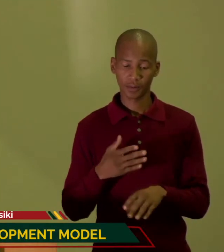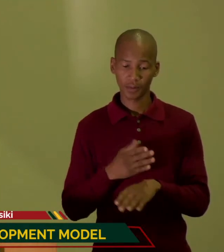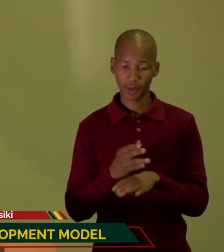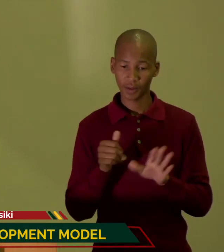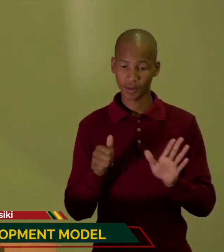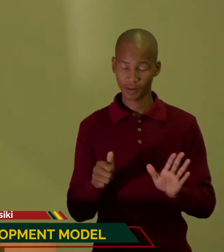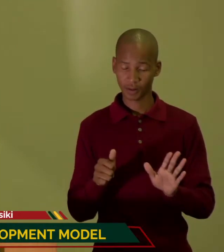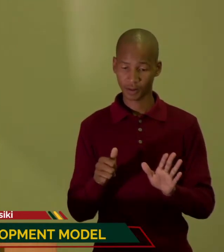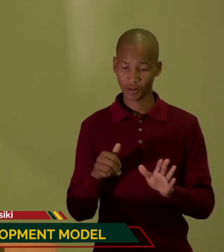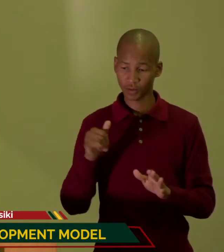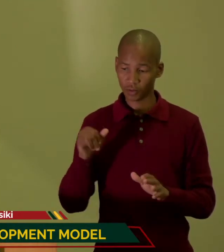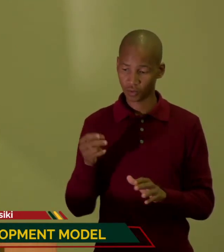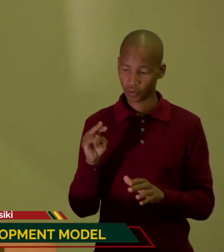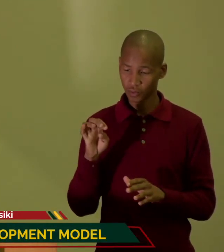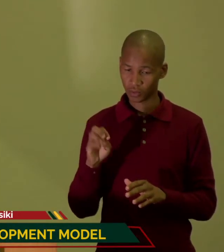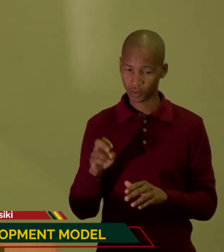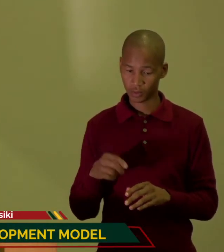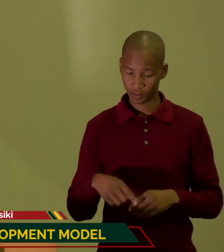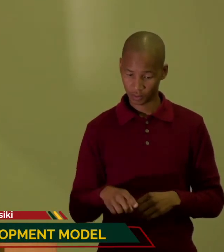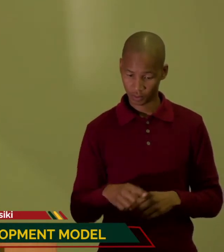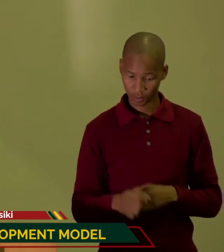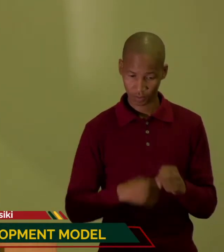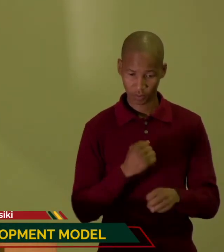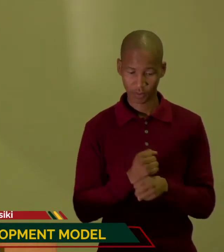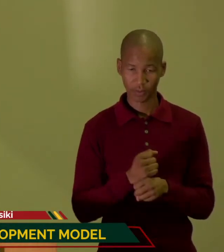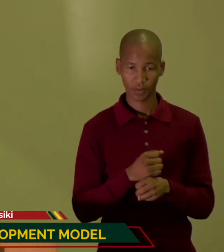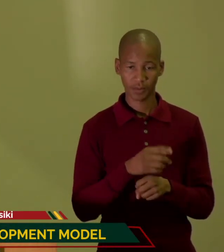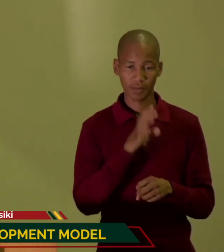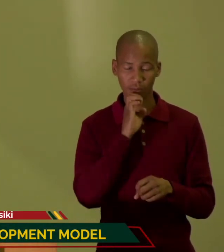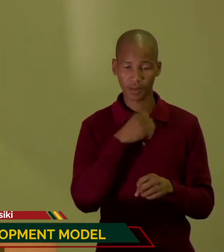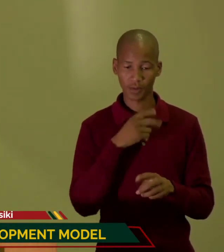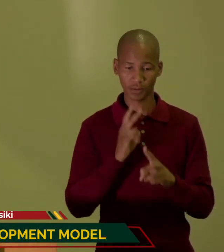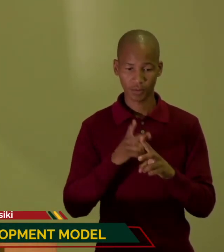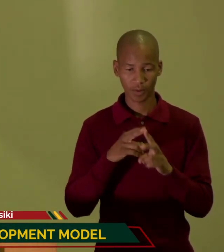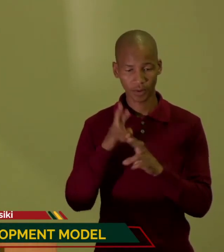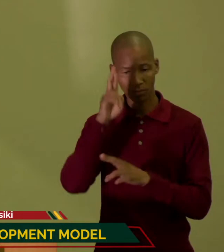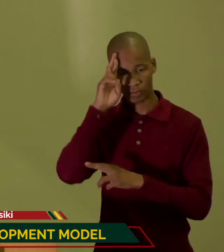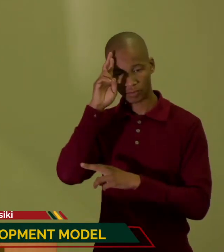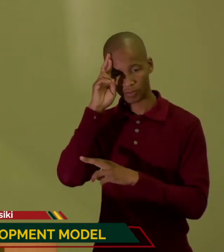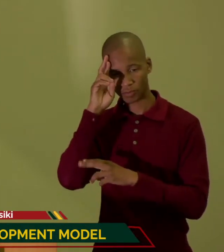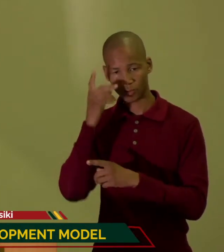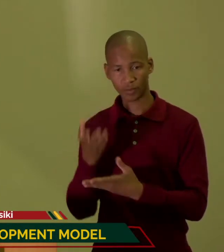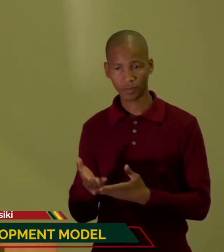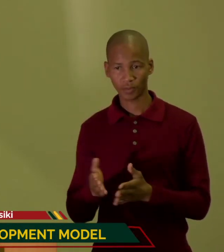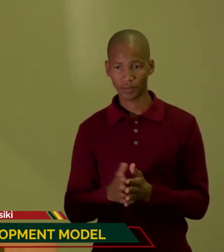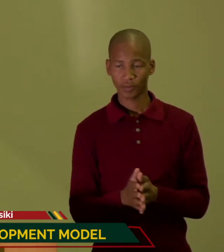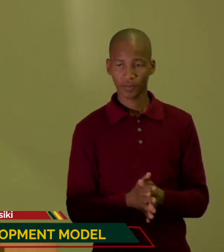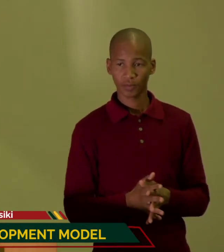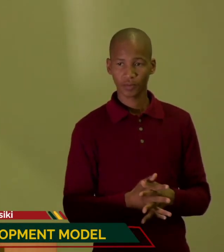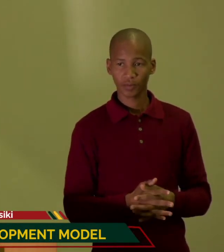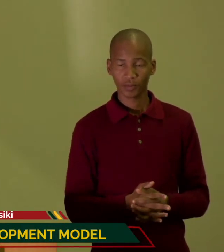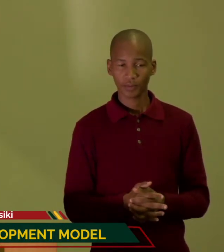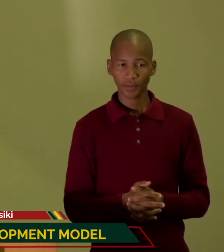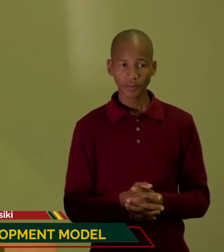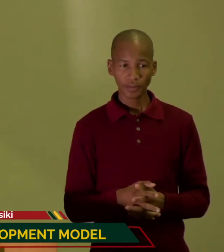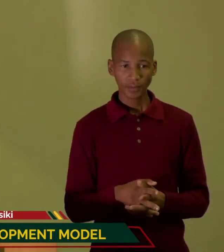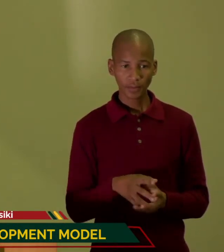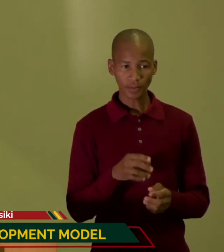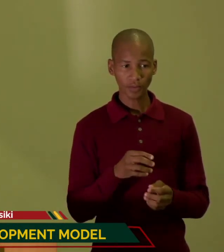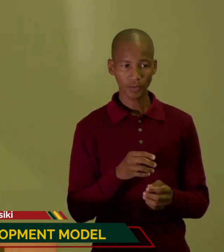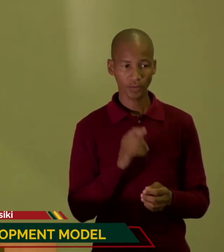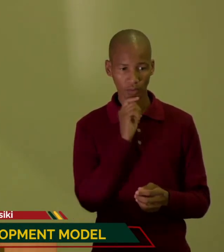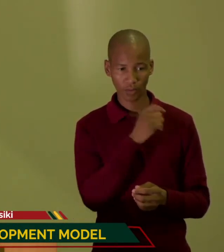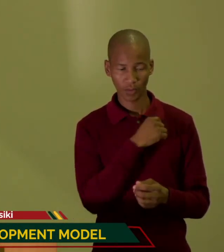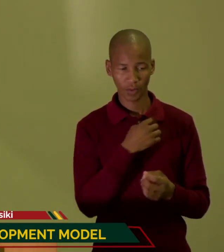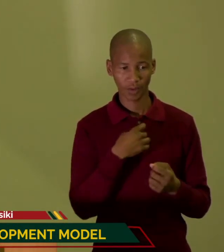be commemorating that incident. We love the presence of the president.